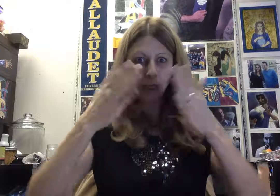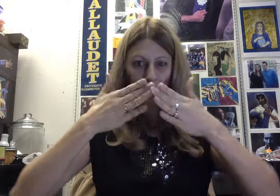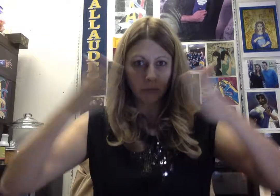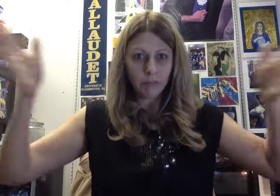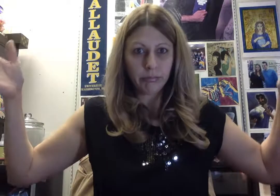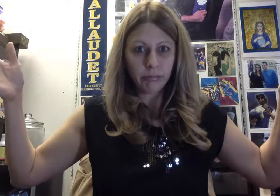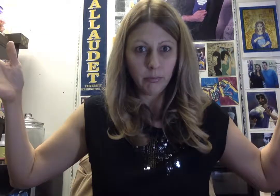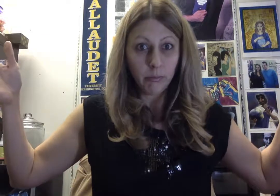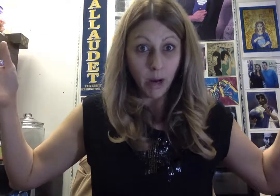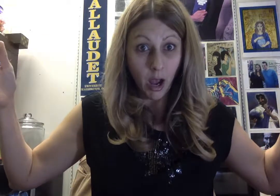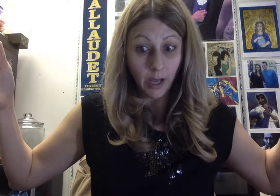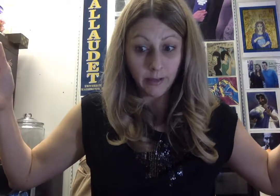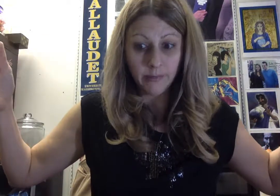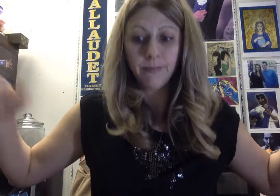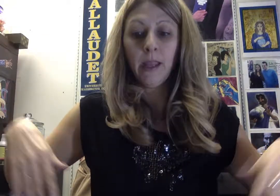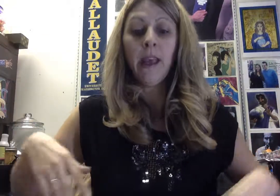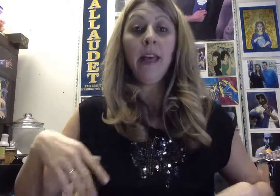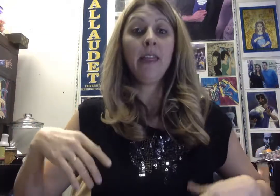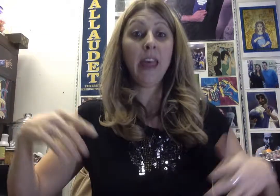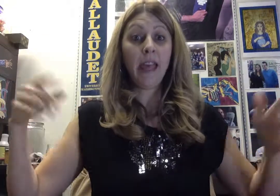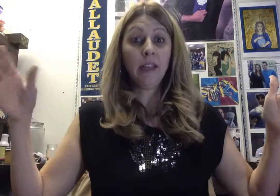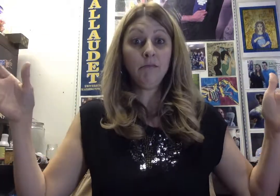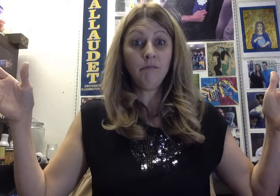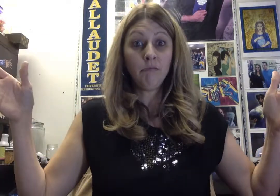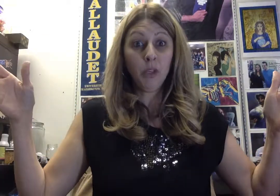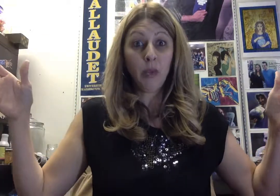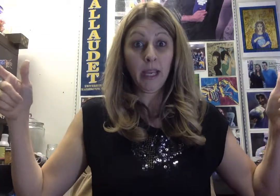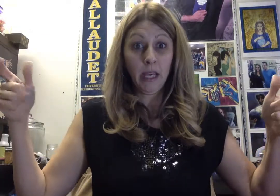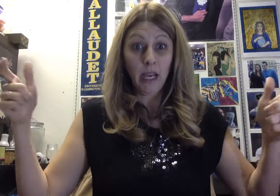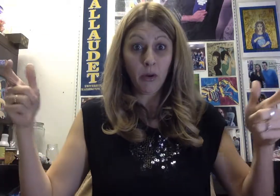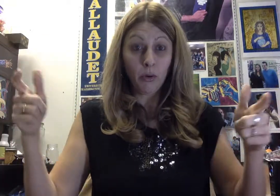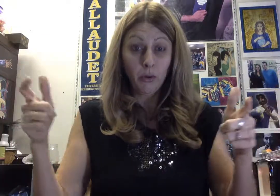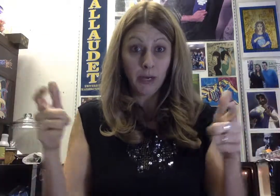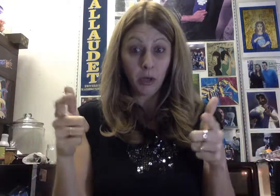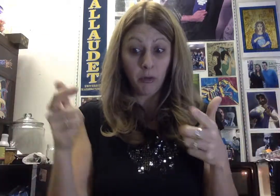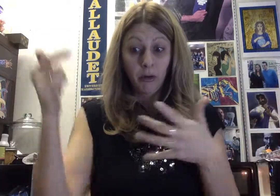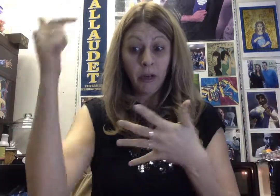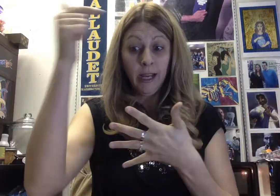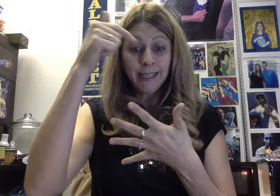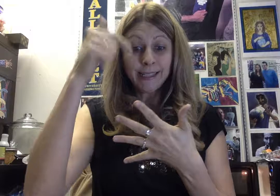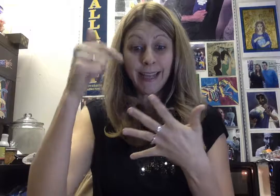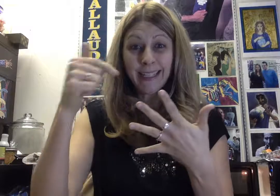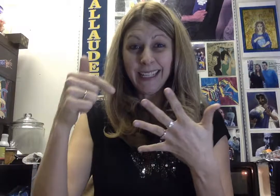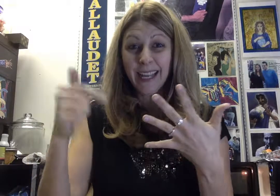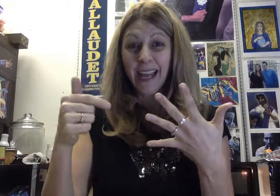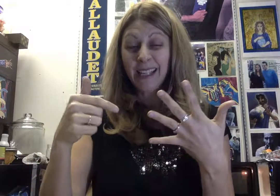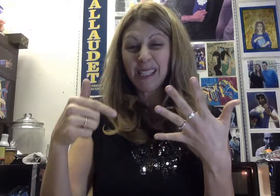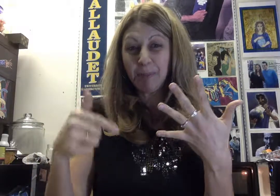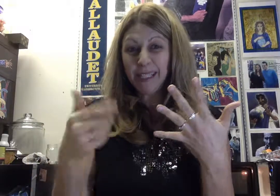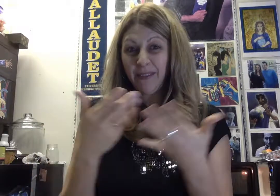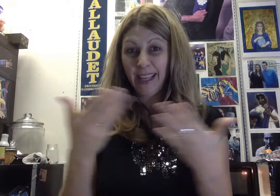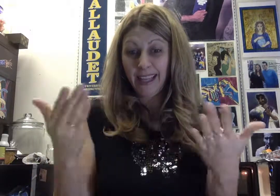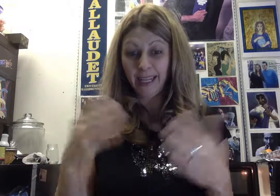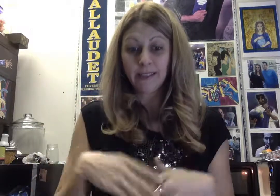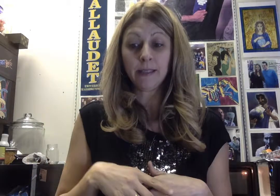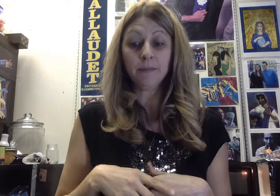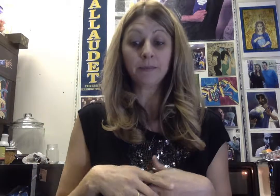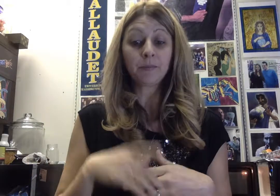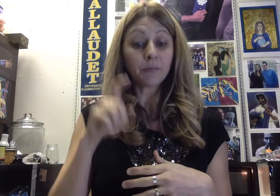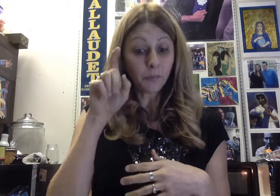picture, broad. Then you get narrower and narrower, selecting specific things.